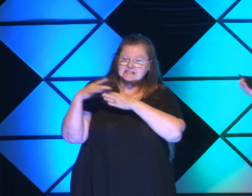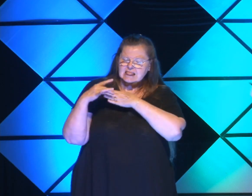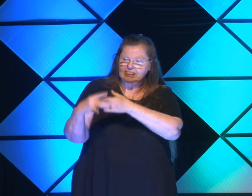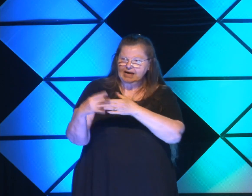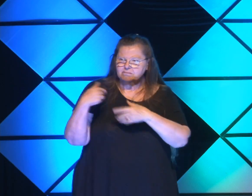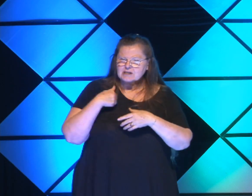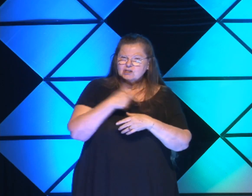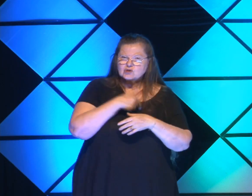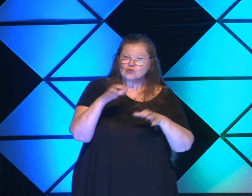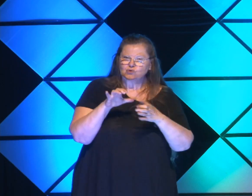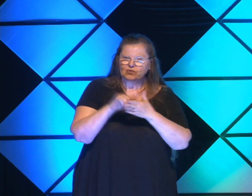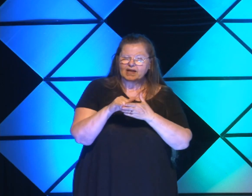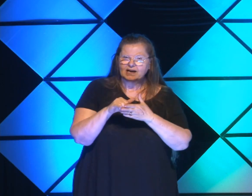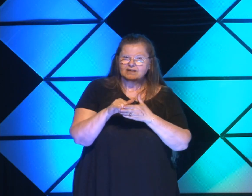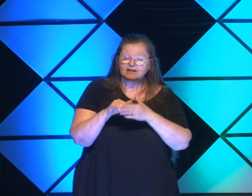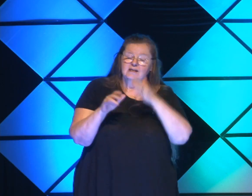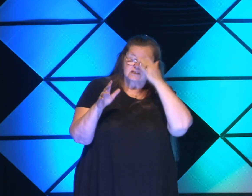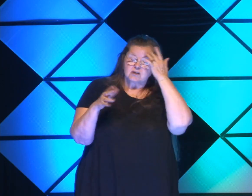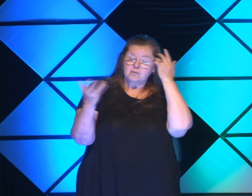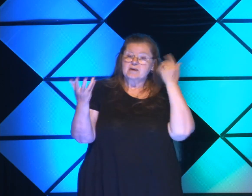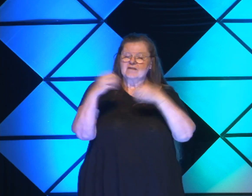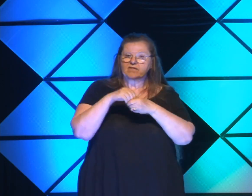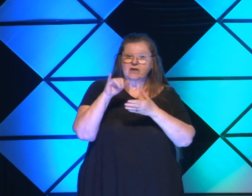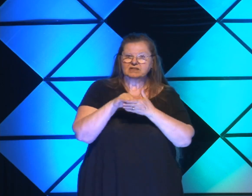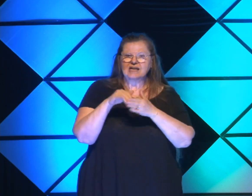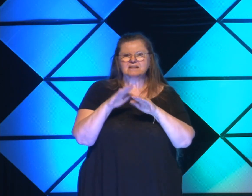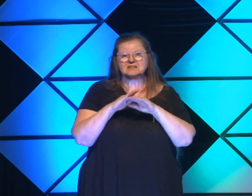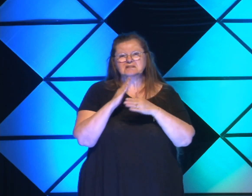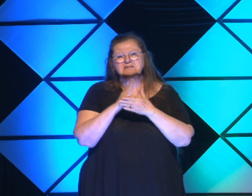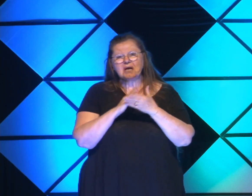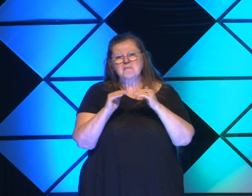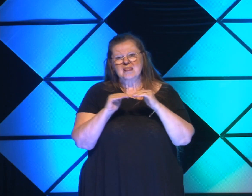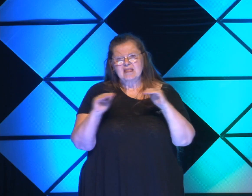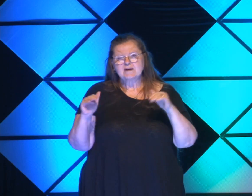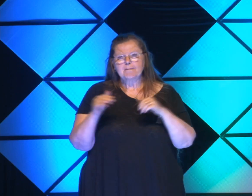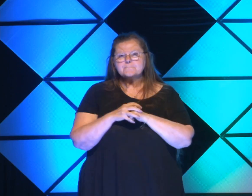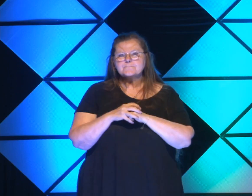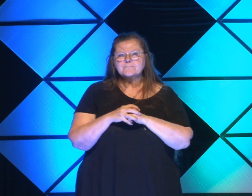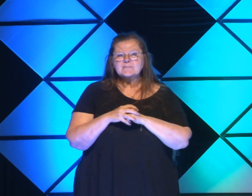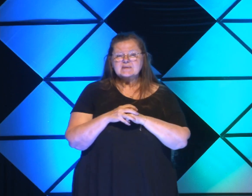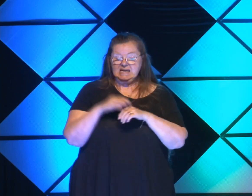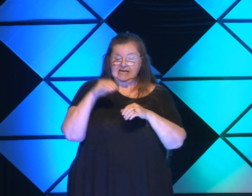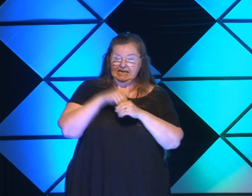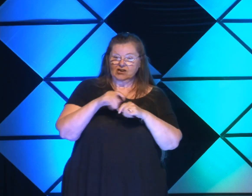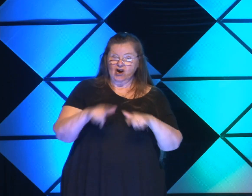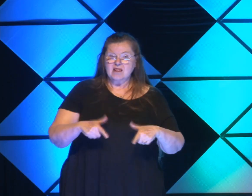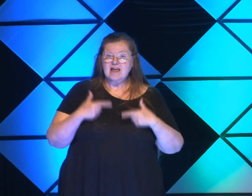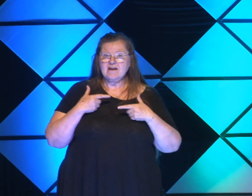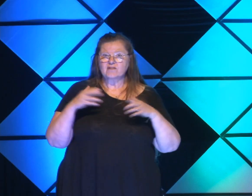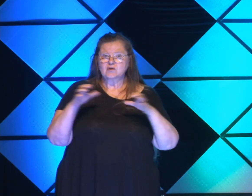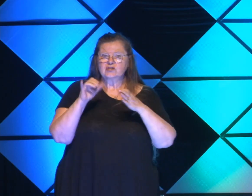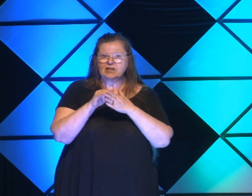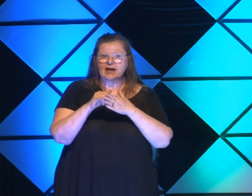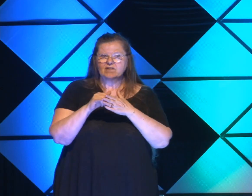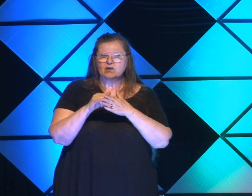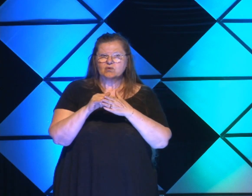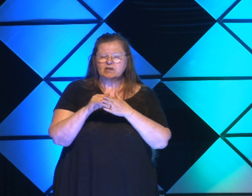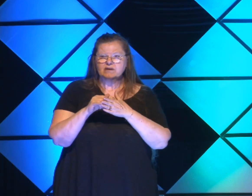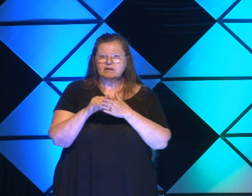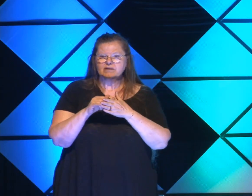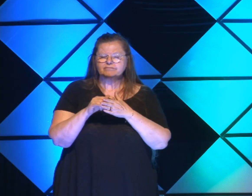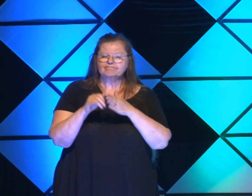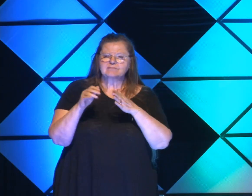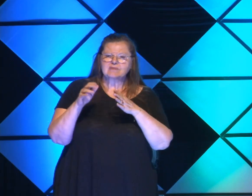encourage you to consider maybe participating in that at some level. And in our lives, if we'll do this, if we'll walk that way of peace,